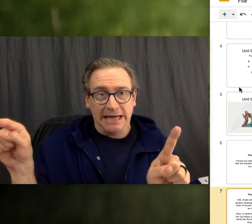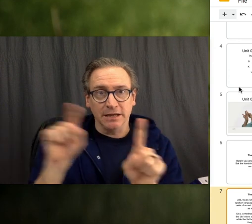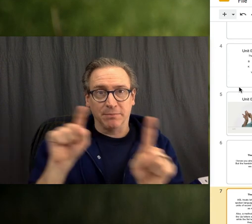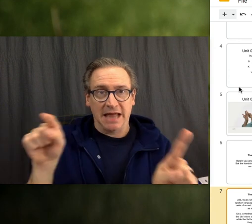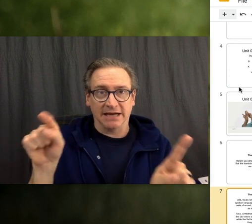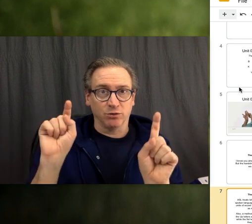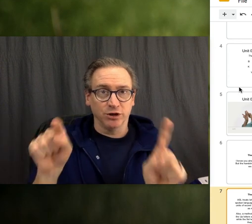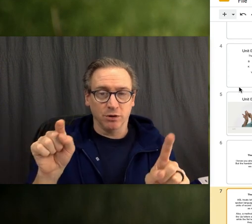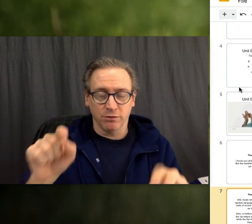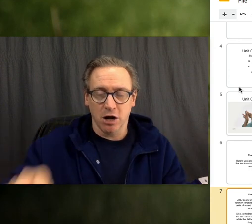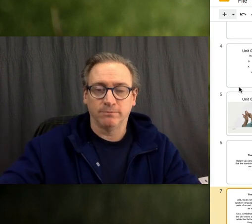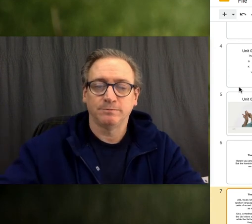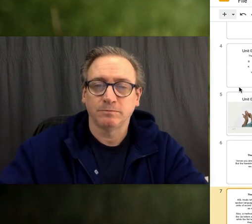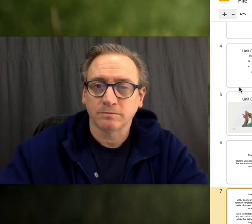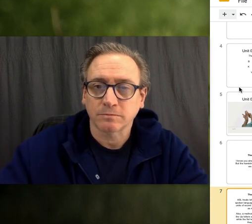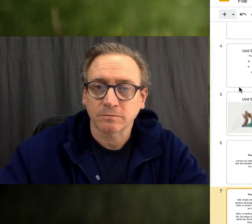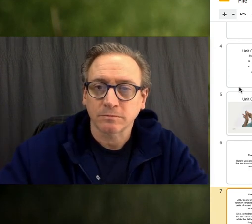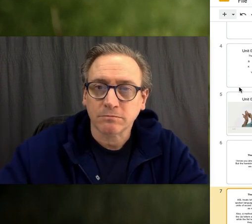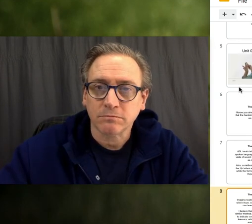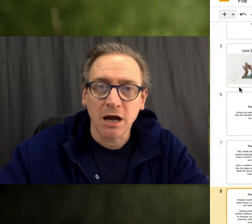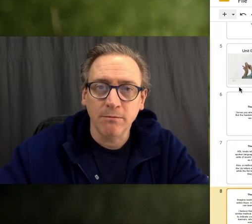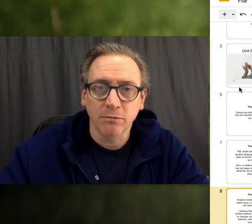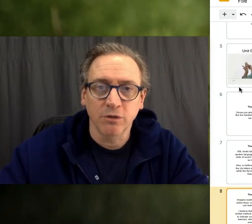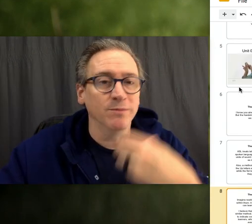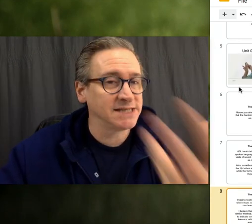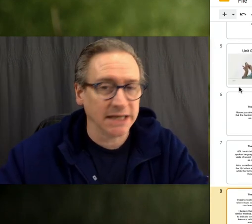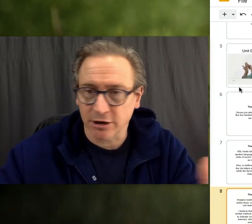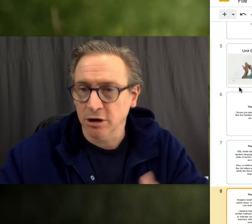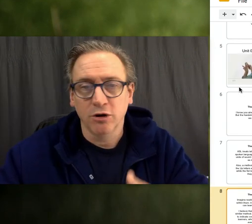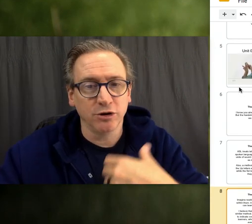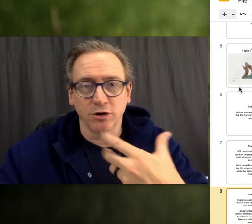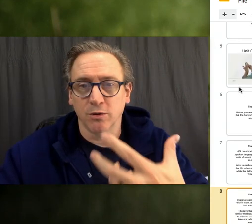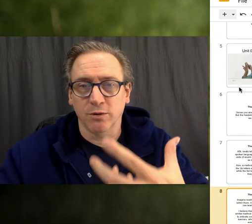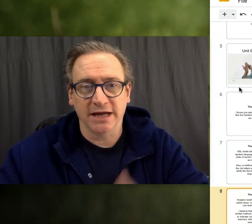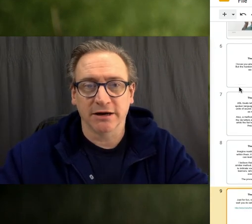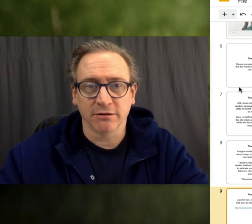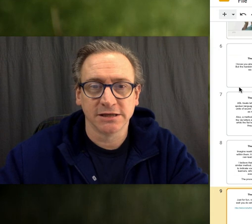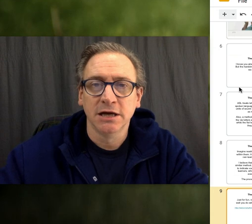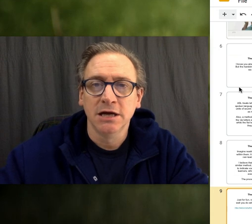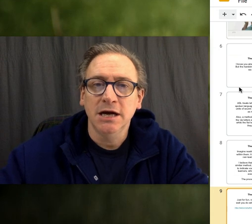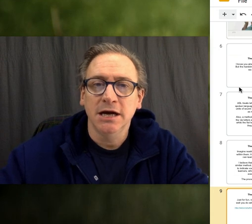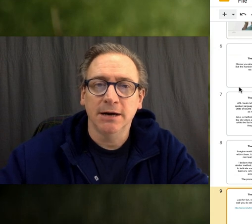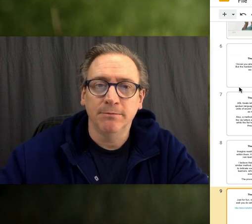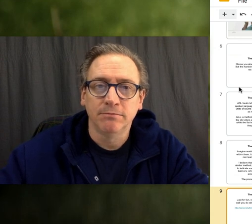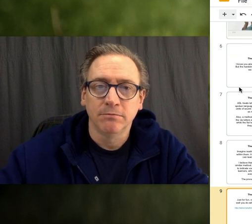filling in the blanks where you don't know, where you missed a letter or you don't know what that letter is.